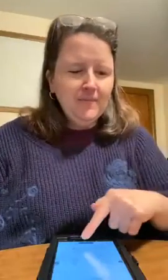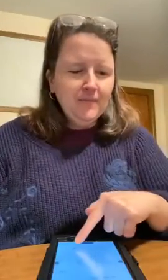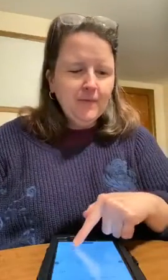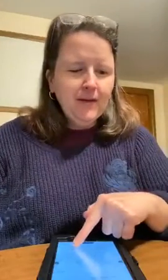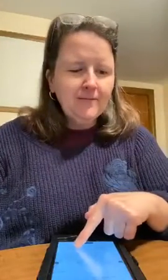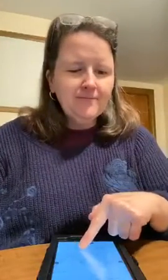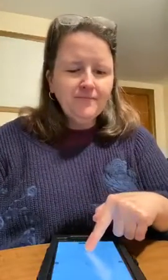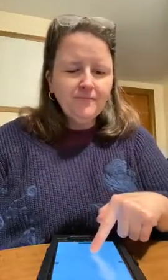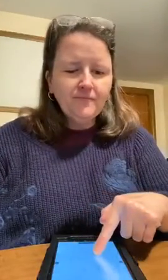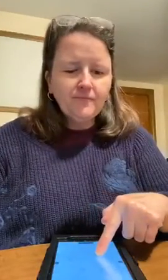Okay.